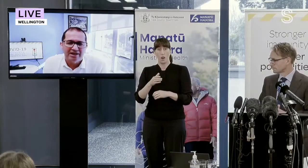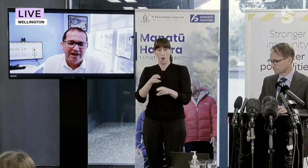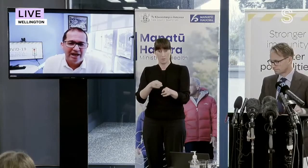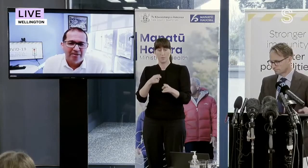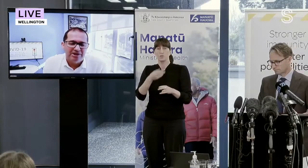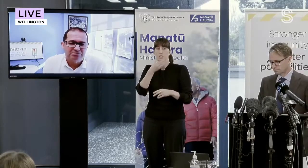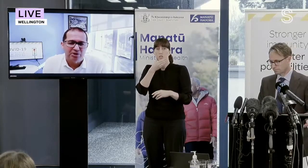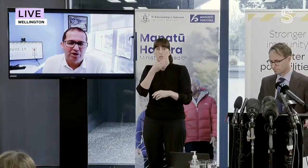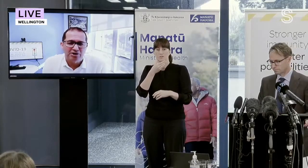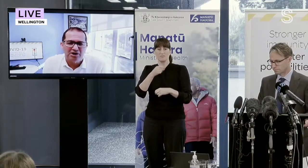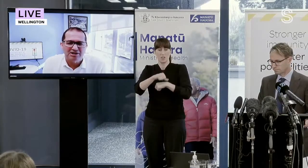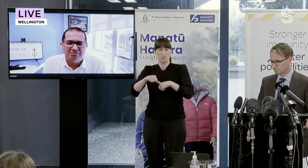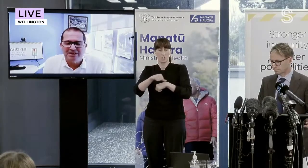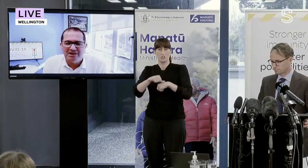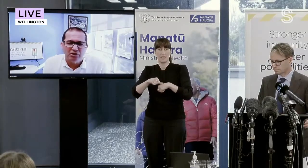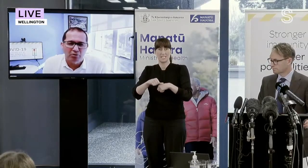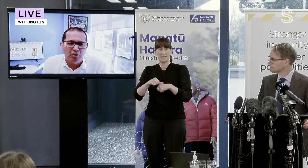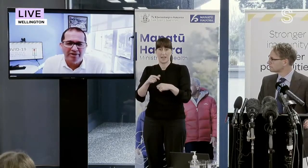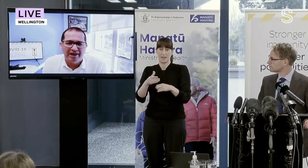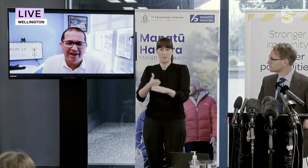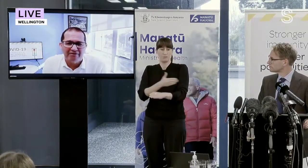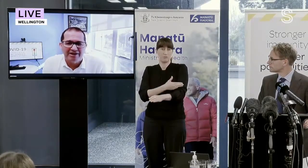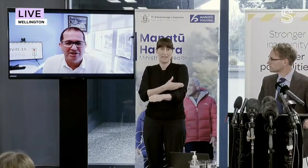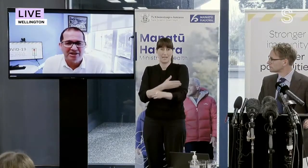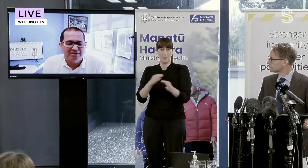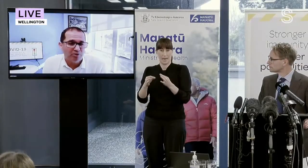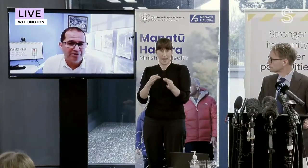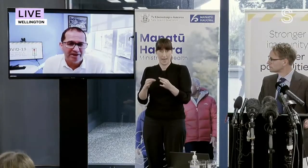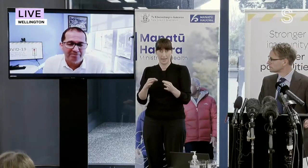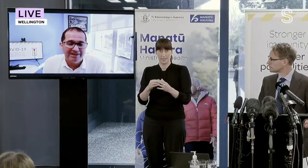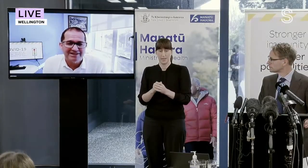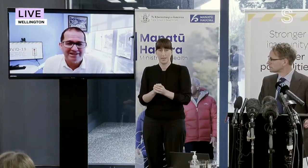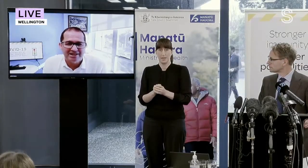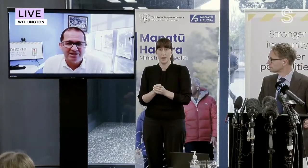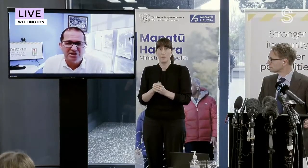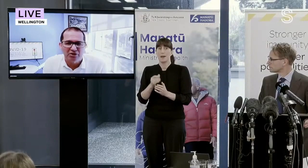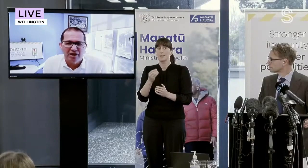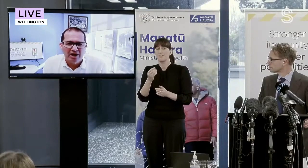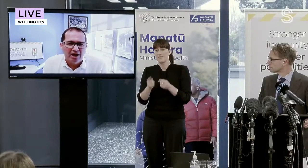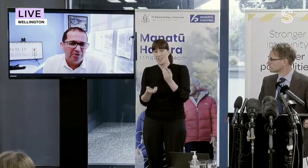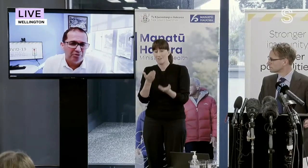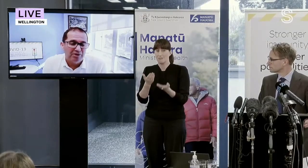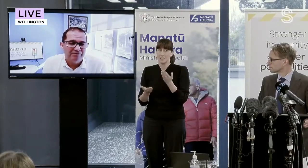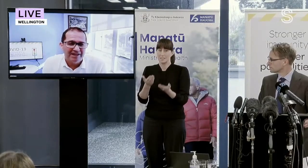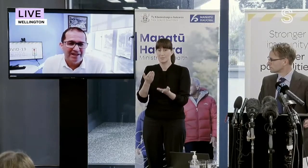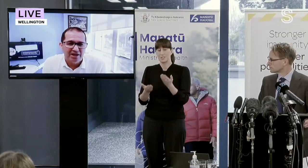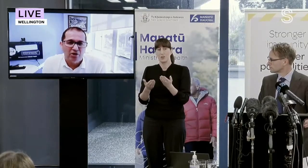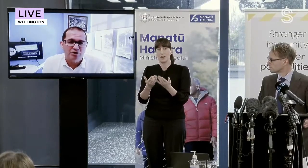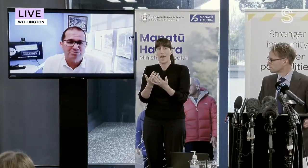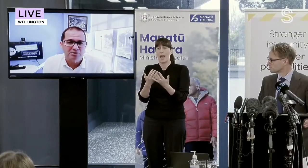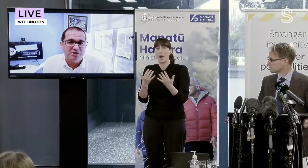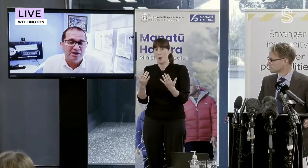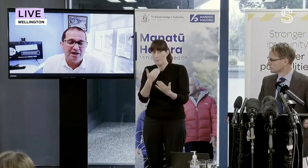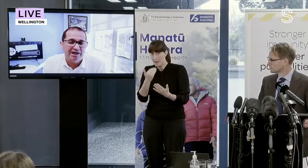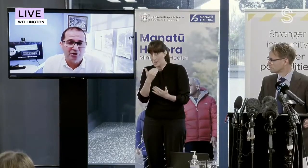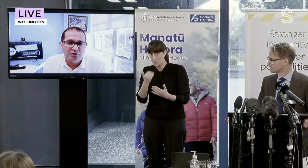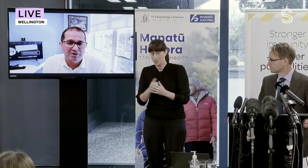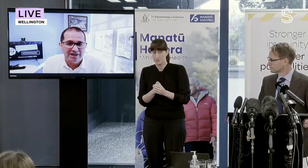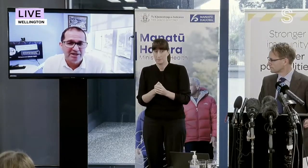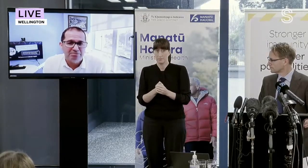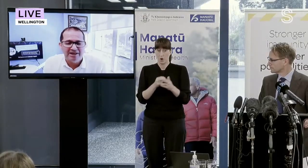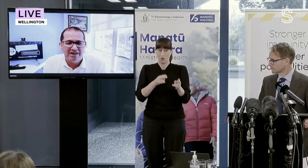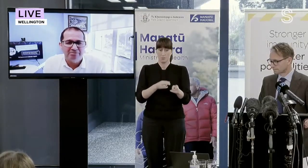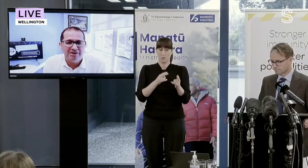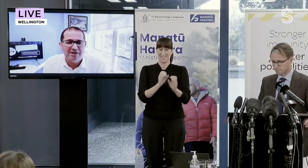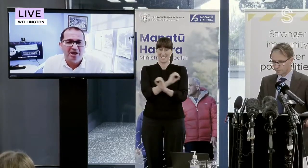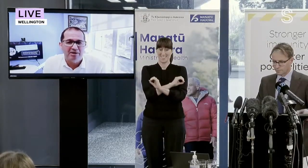care is prioritised depending on what their capacity is. So I'm not aware of any hospitals that are not doing